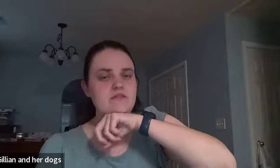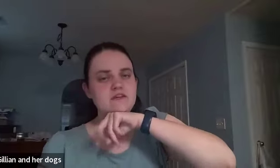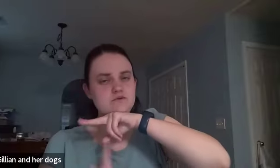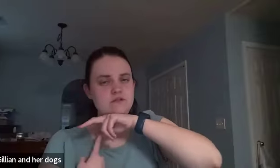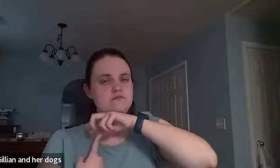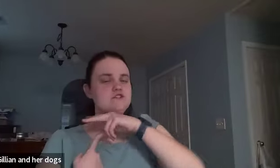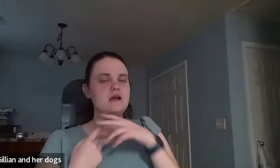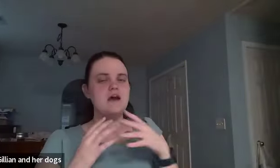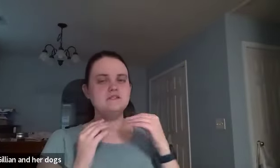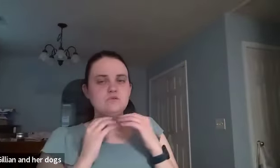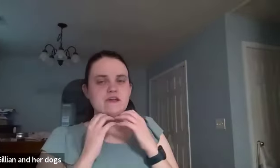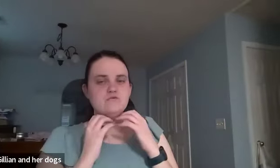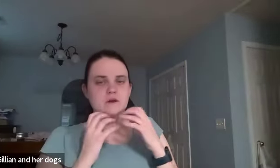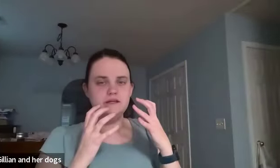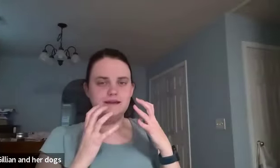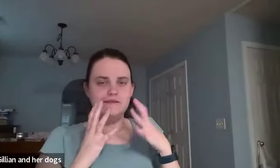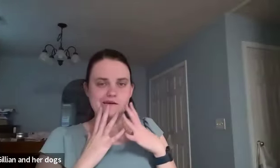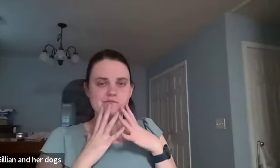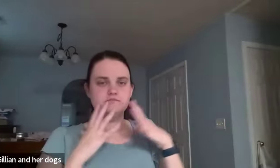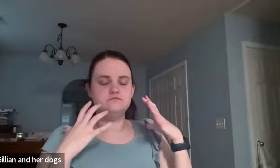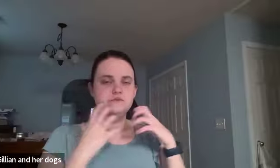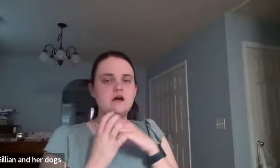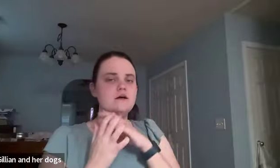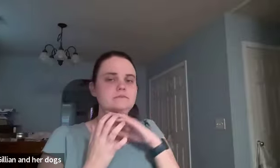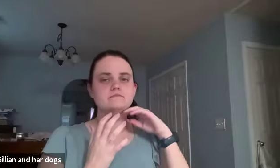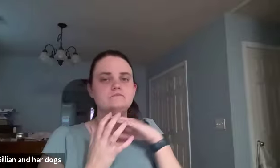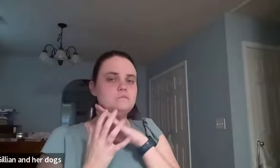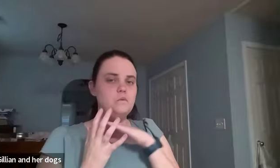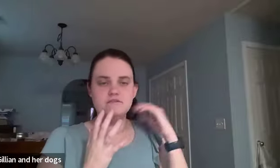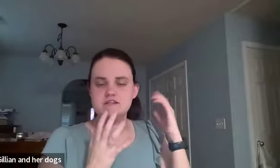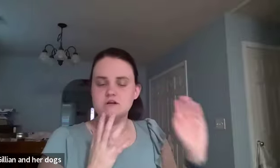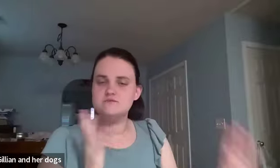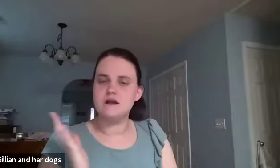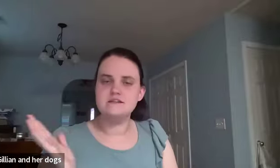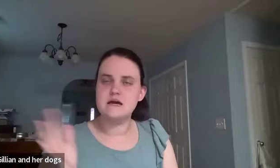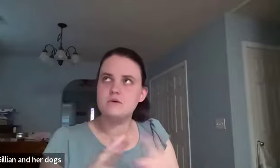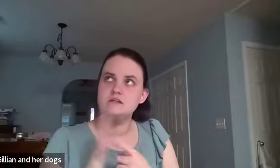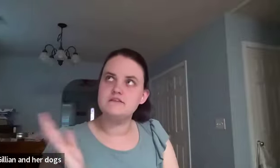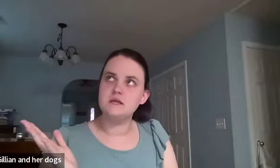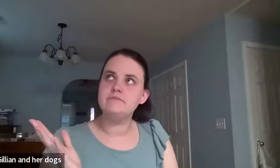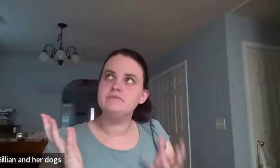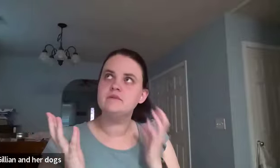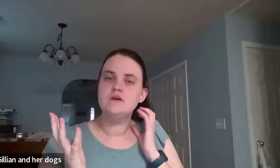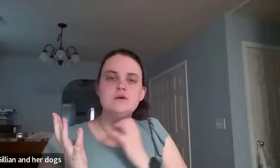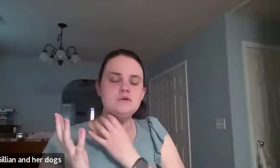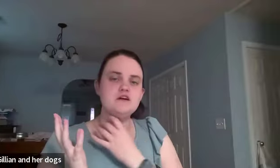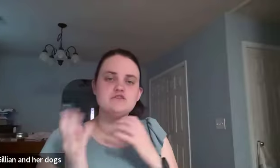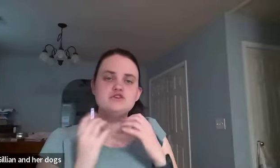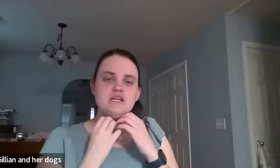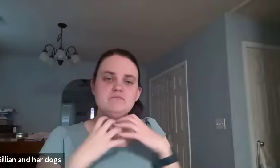And this one, the visual I have is when they ribbit and their whatever this word is. Why is that word left me? But under their